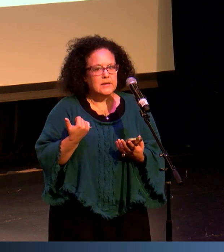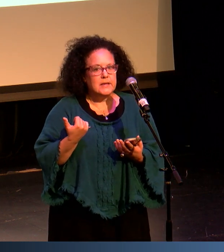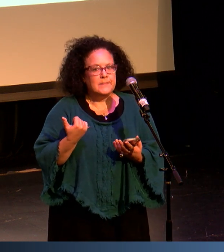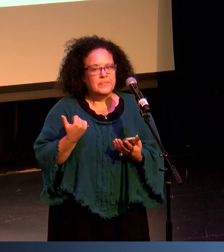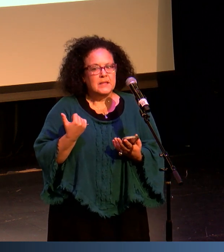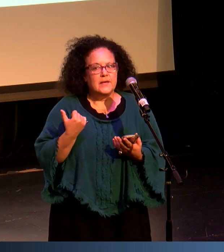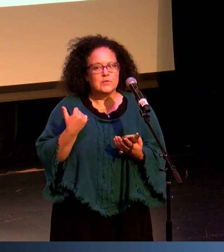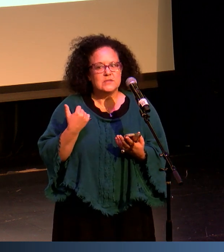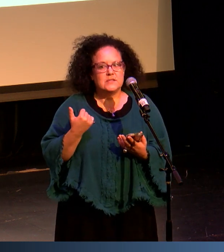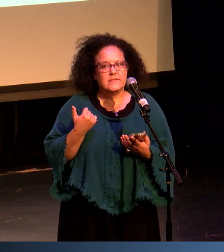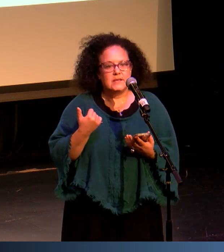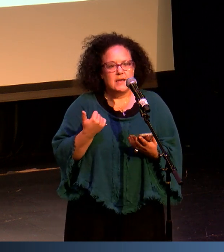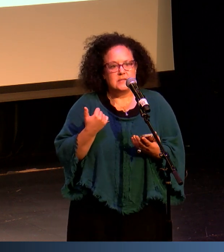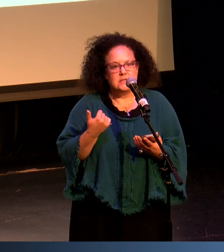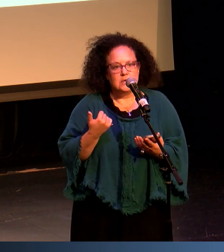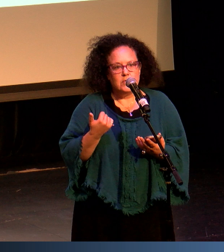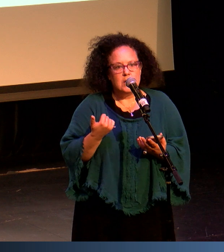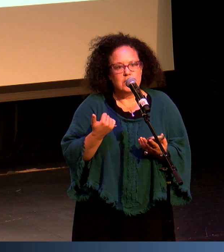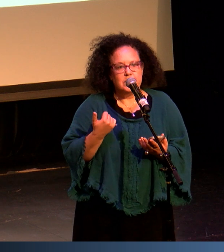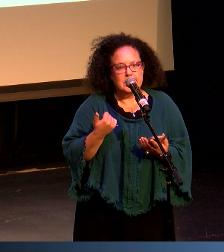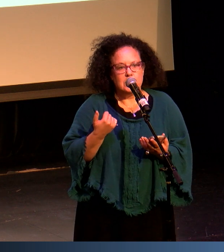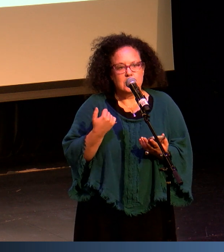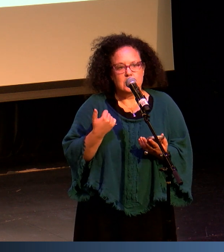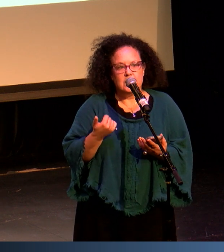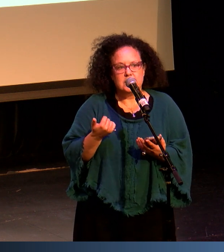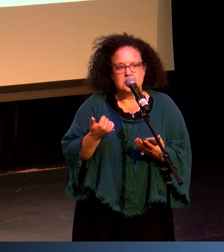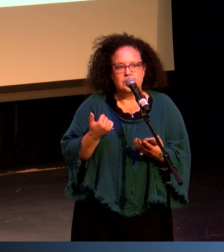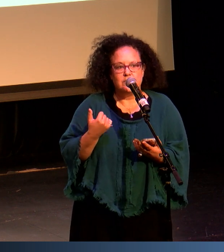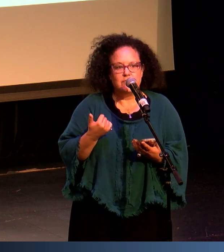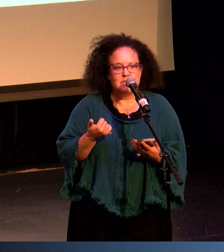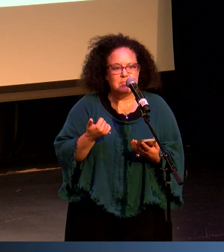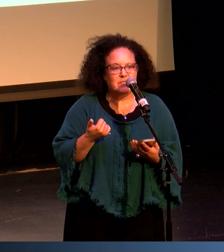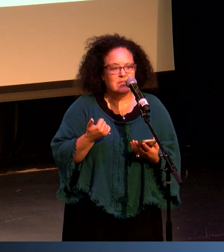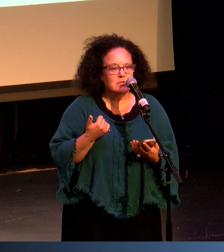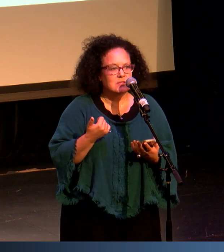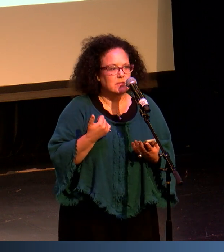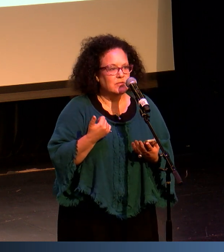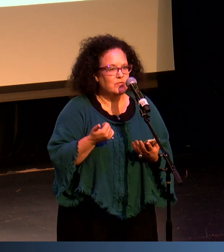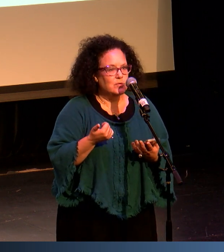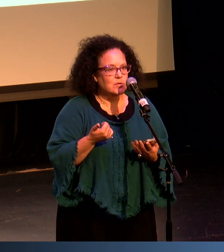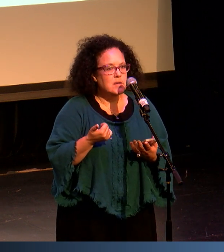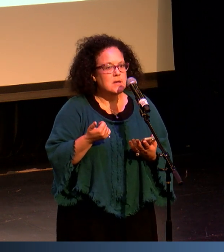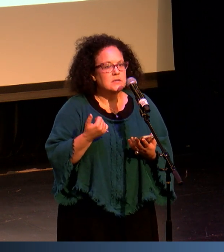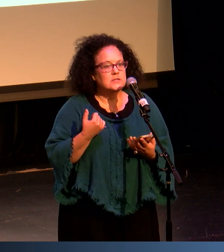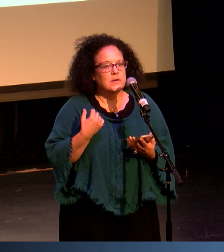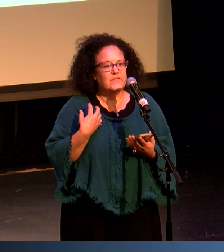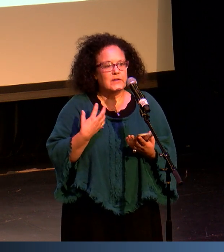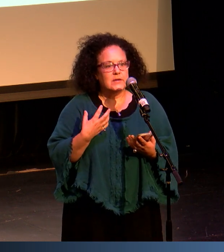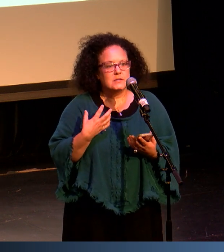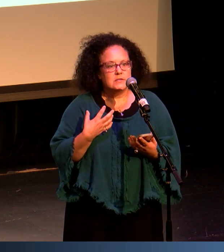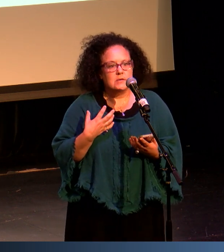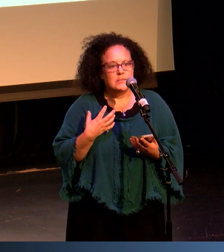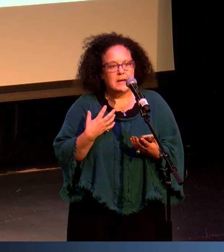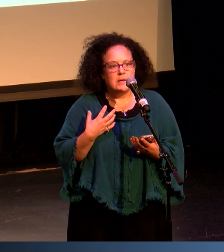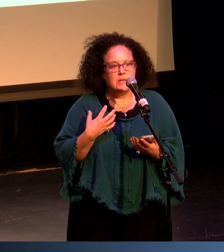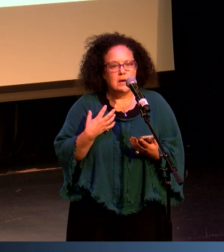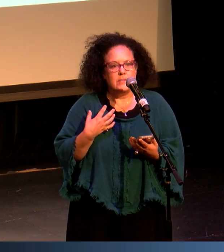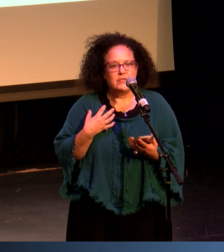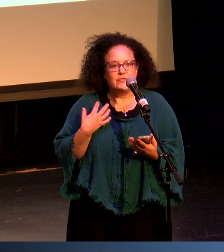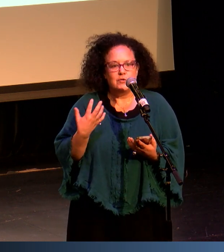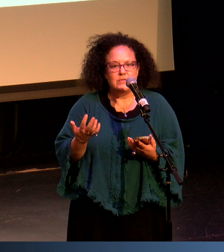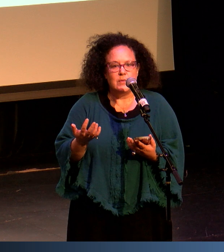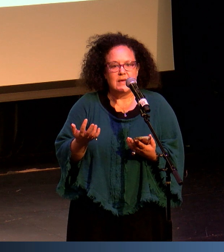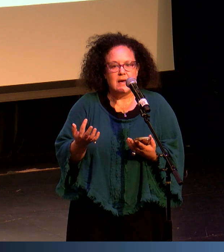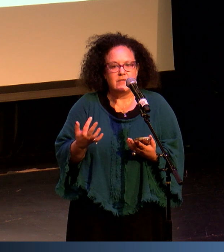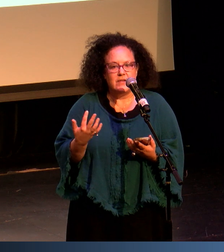Arundel County, and there were 7 cases in a row where people were arrested for first-time offenders stealing food. So I'm very concerned about